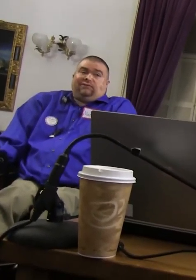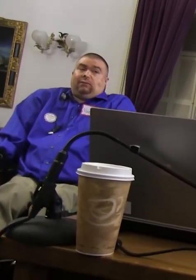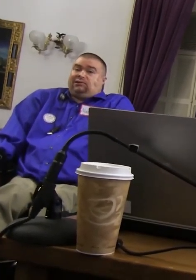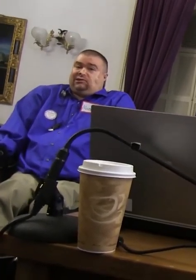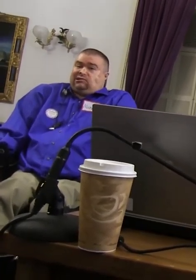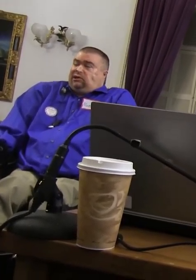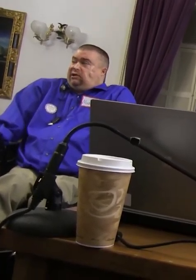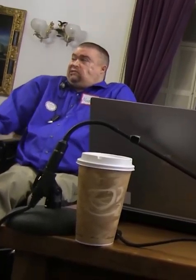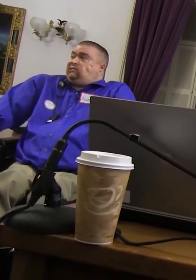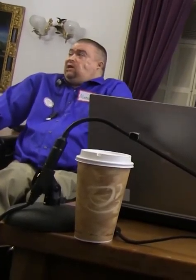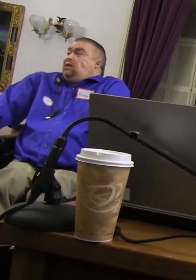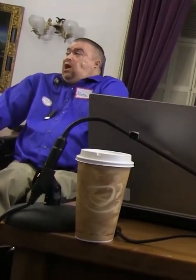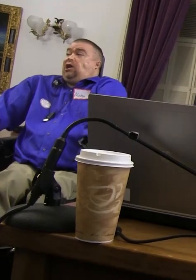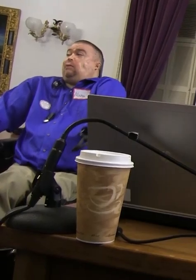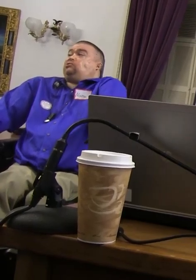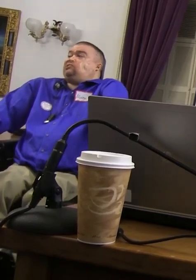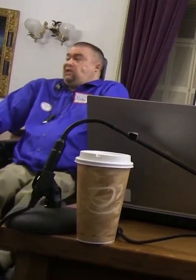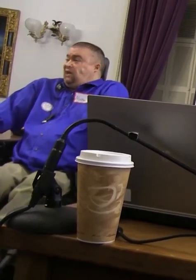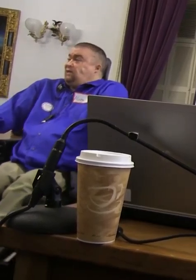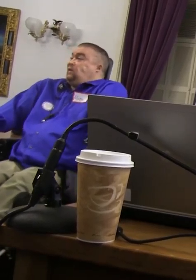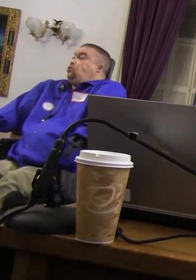developmental disabilities